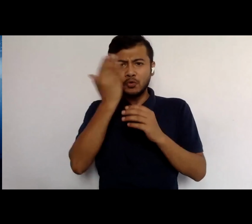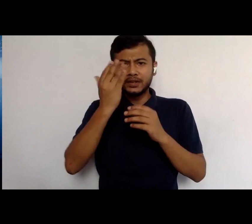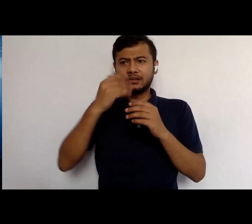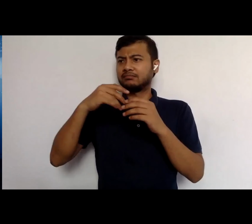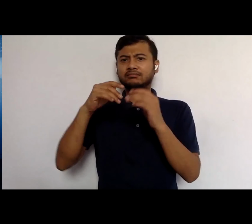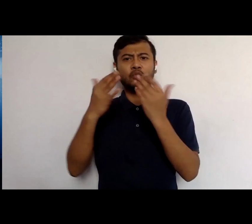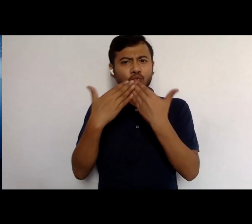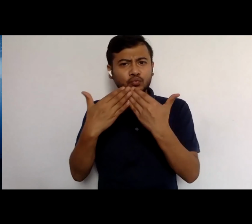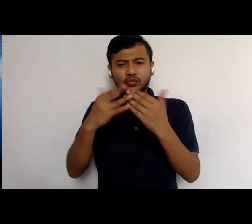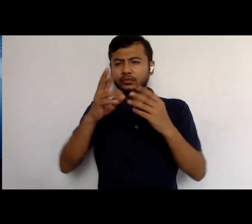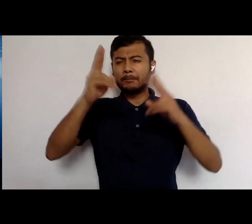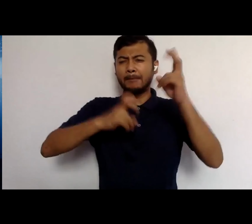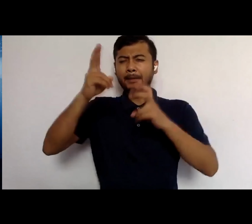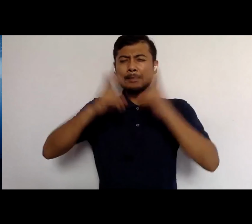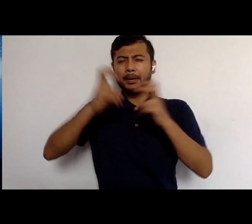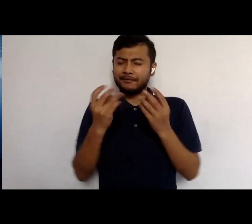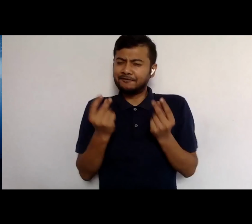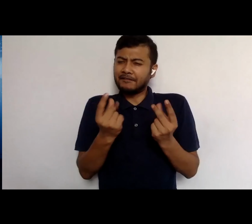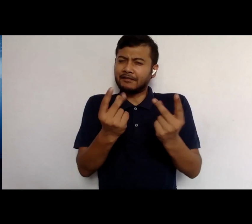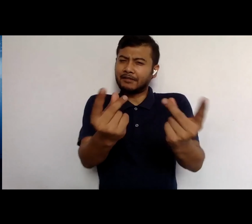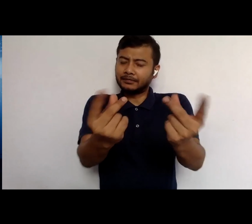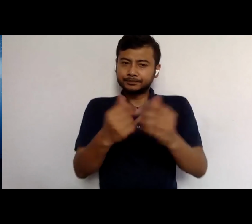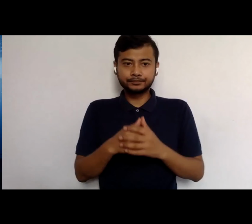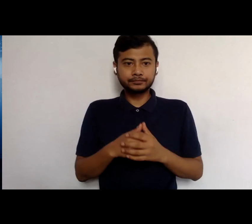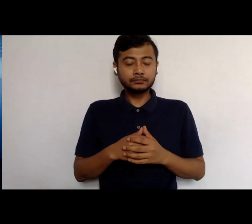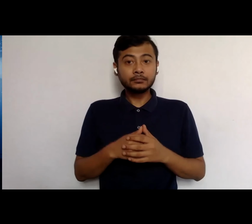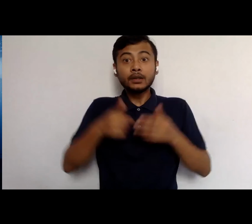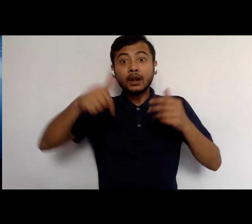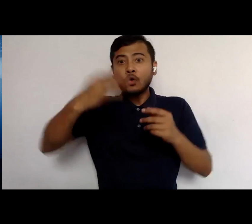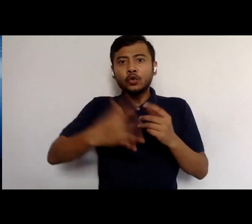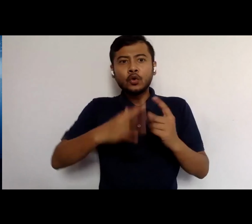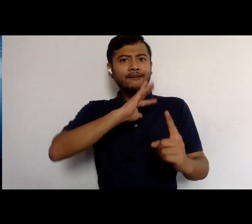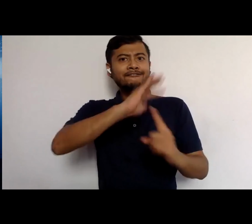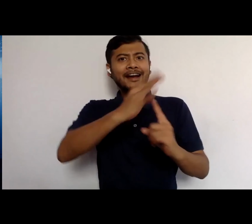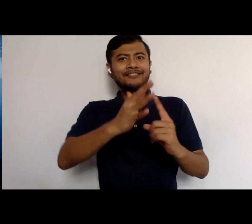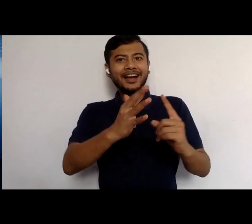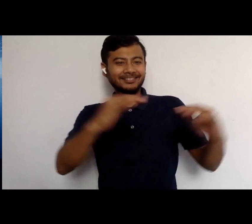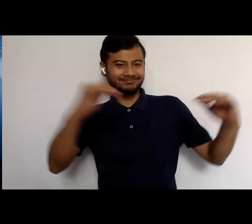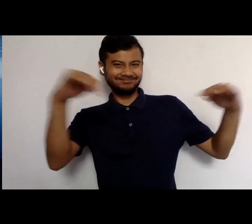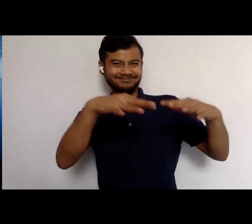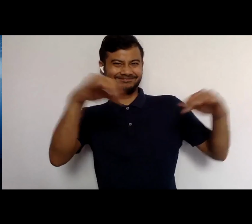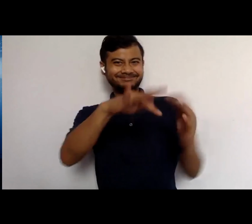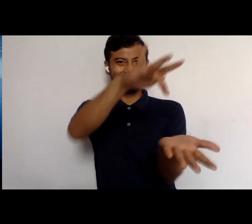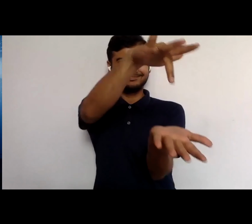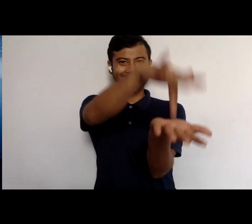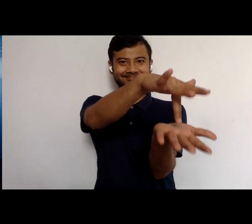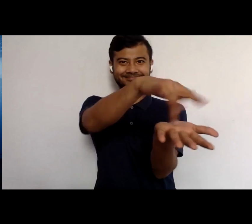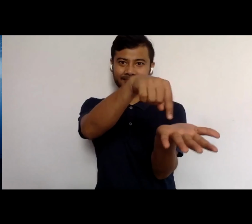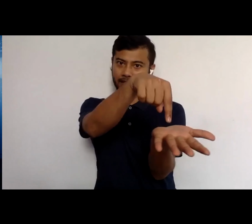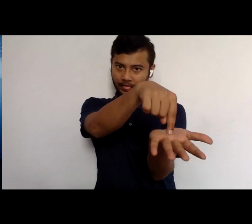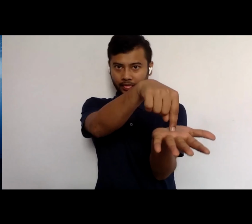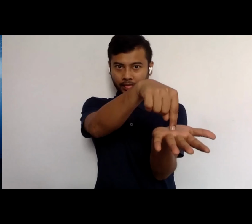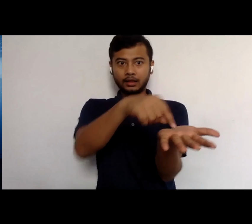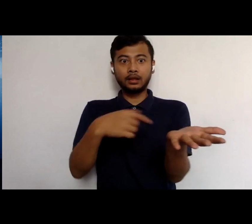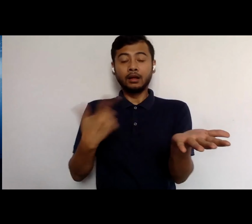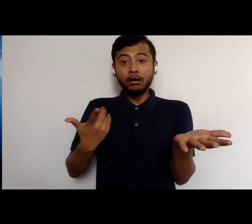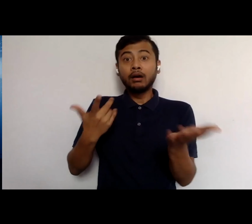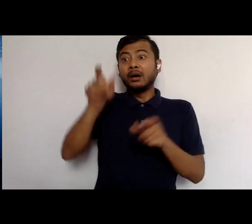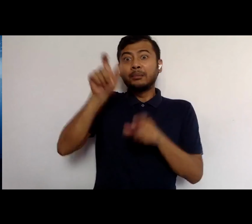that is interesting to the growth of Wi-Fi hotspots is requirement of fiber to backhaul the growing Wi-Fi traffic.